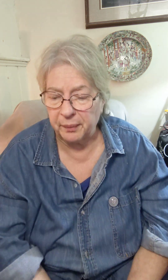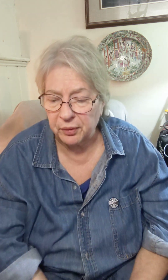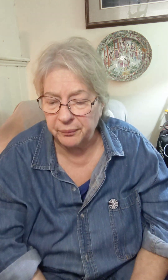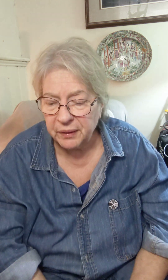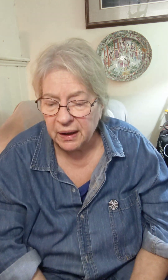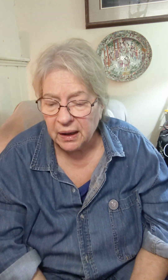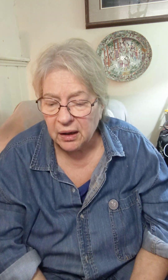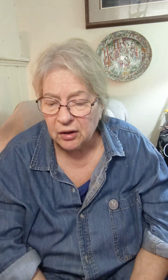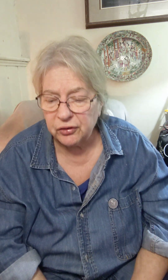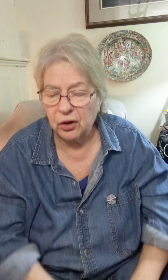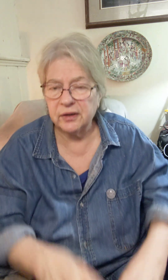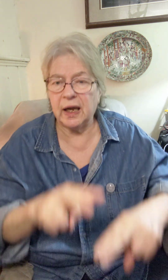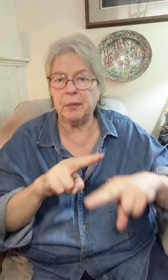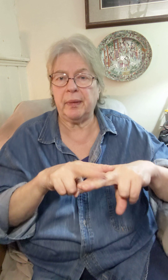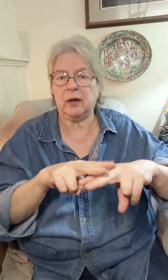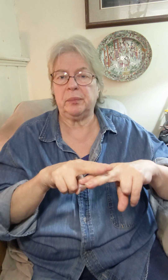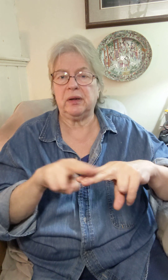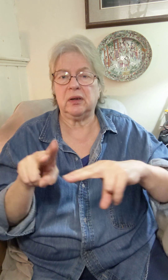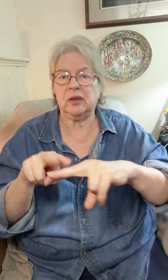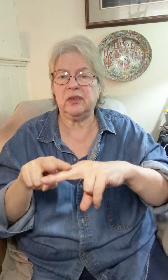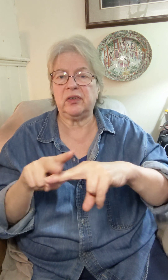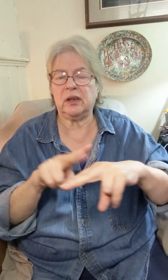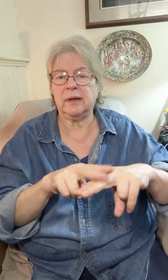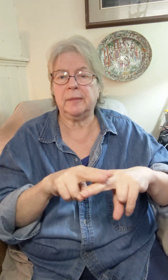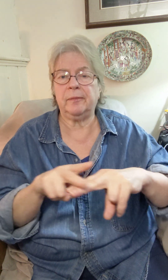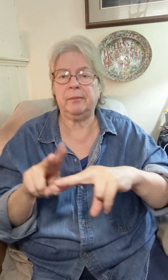pepper. Salt came about because